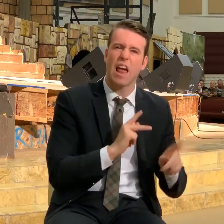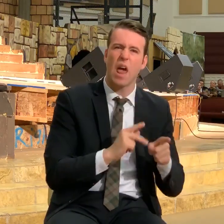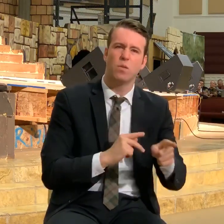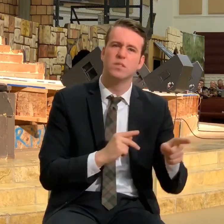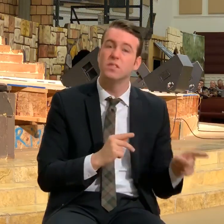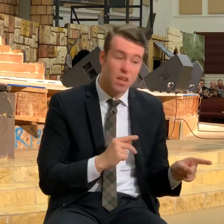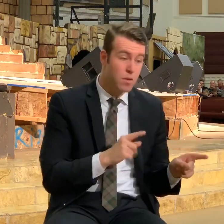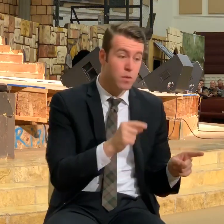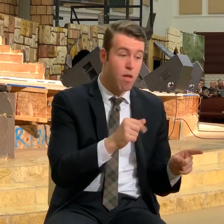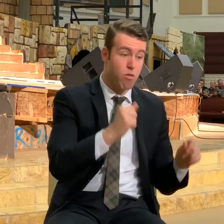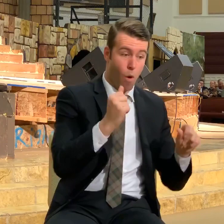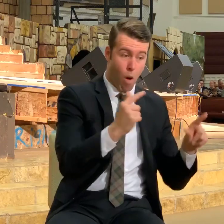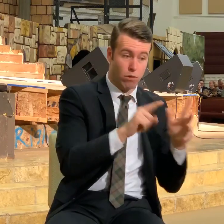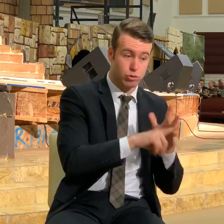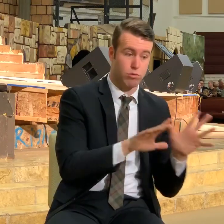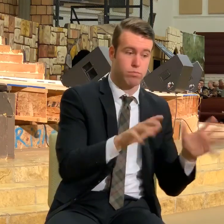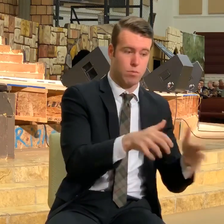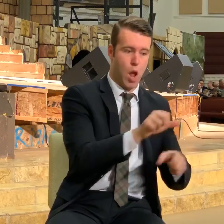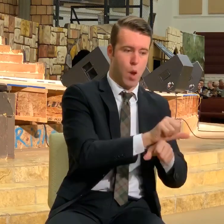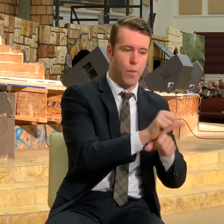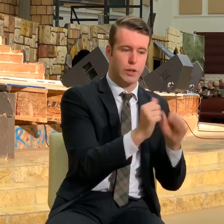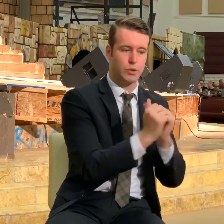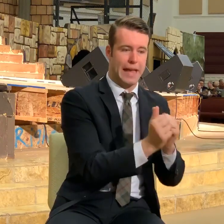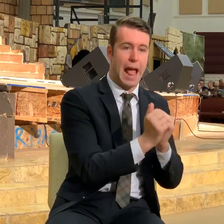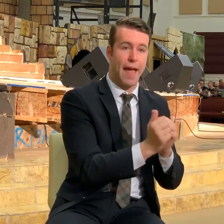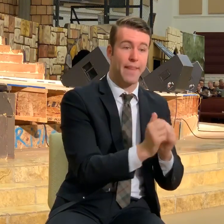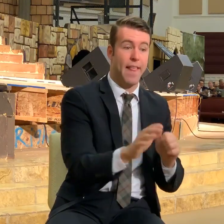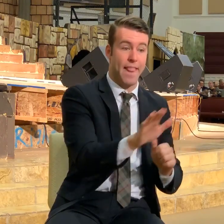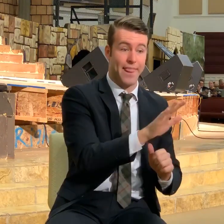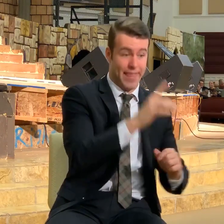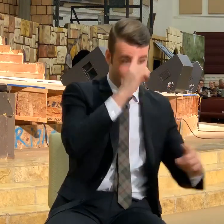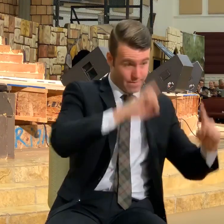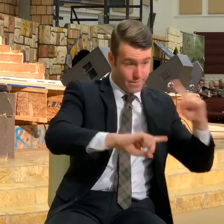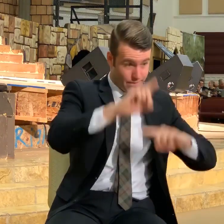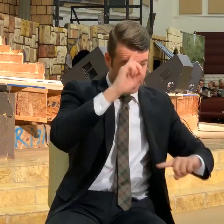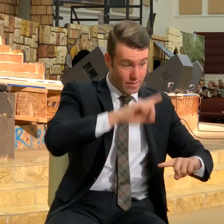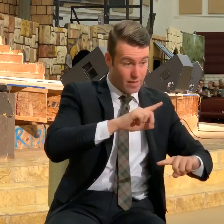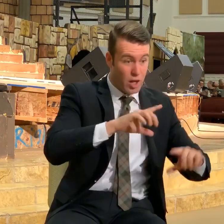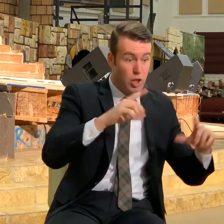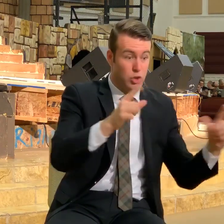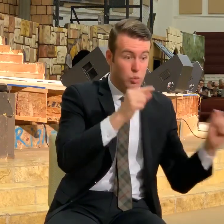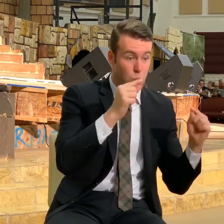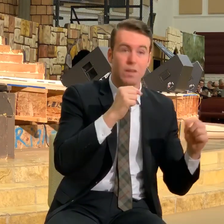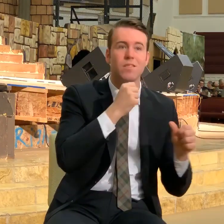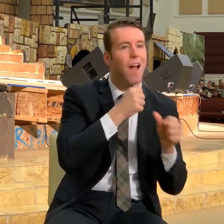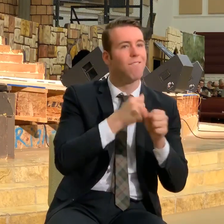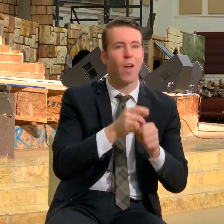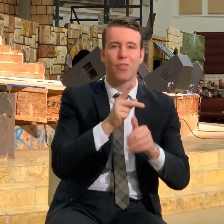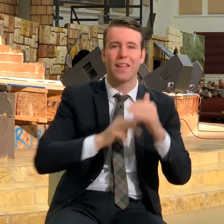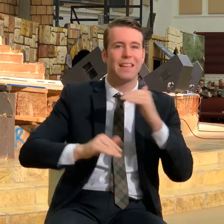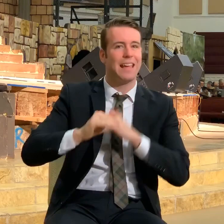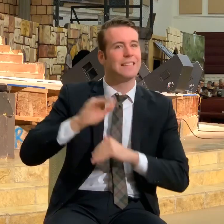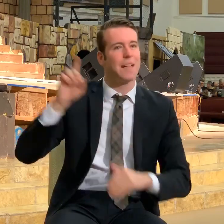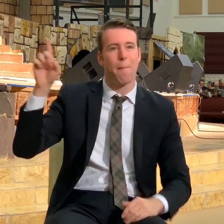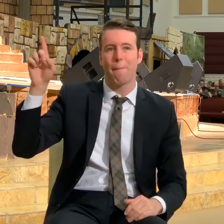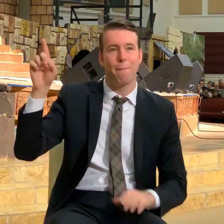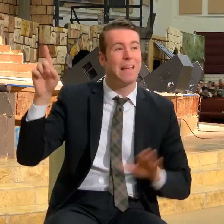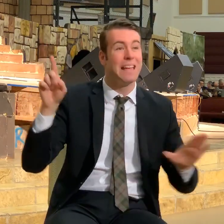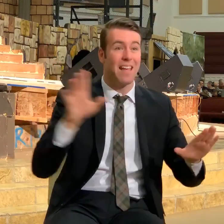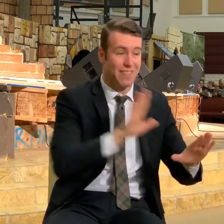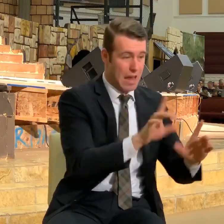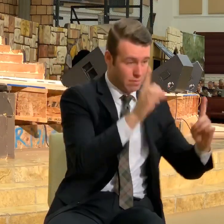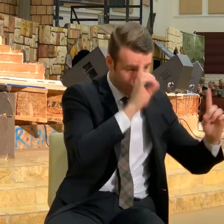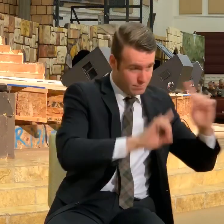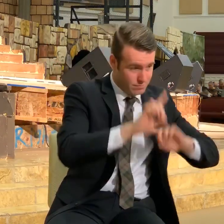to group together, and their business was not kingdom business. Their business was for